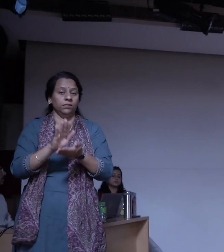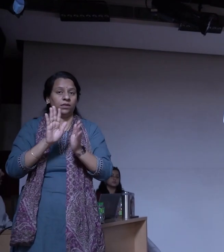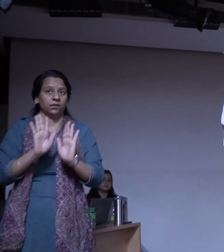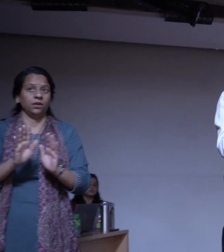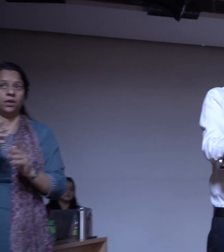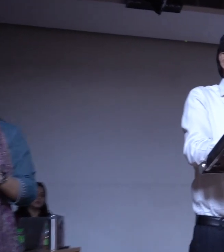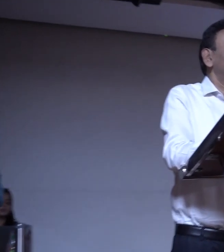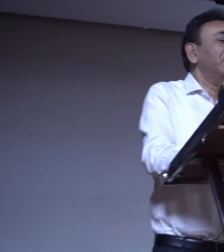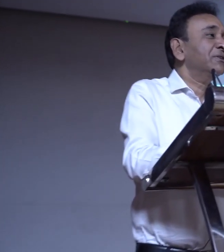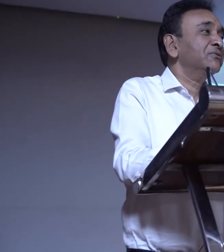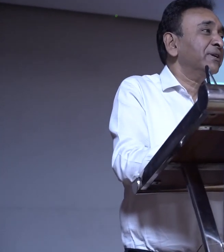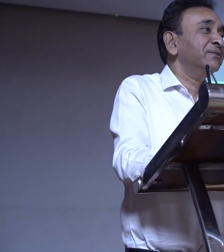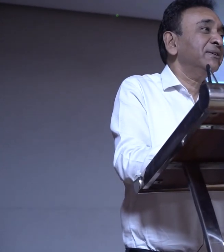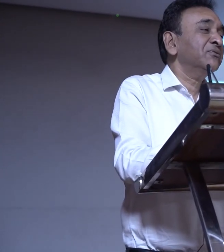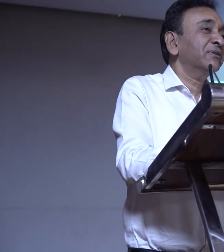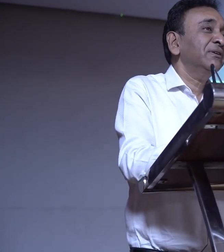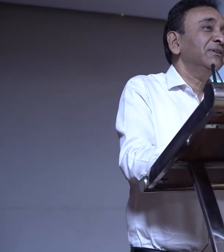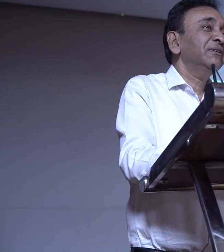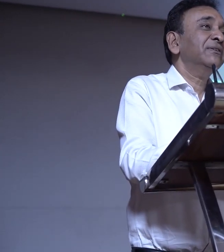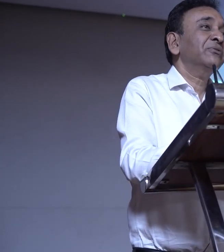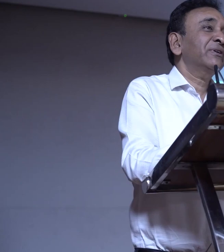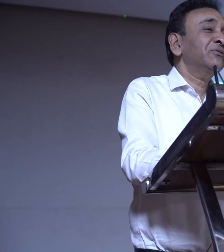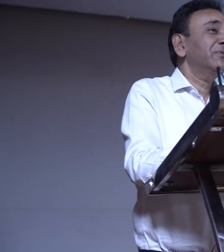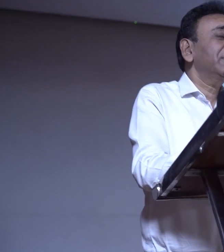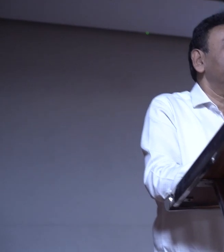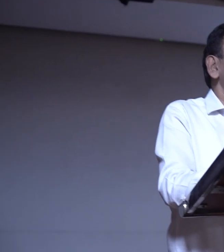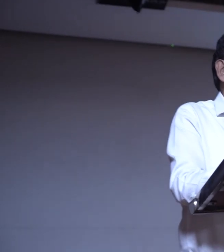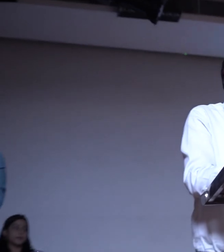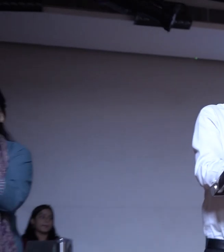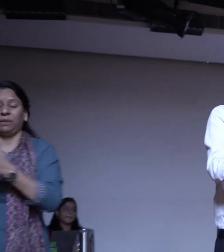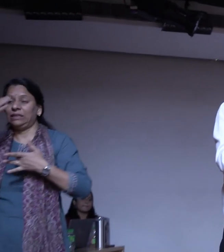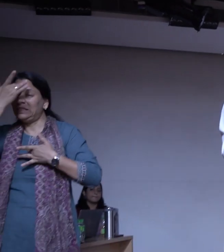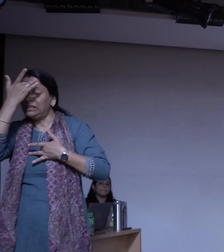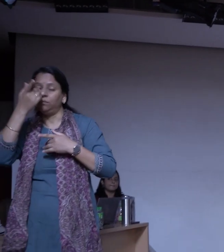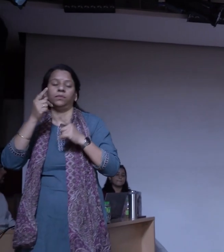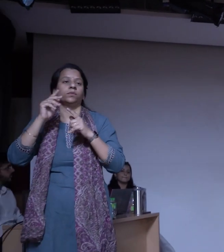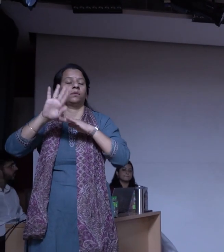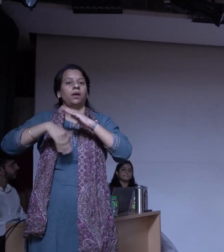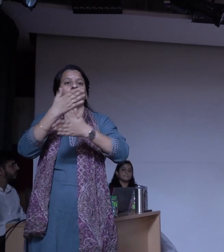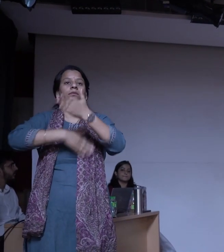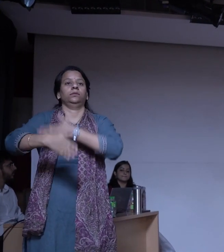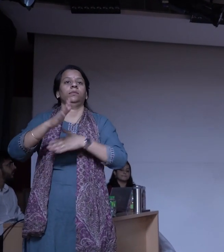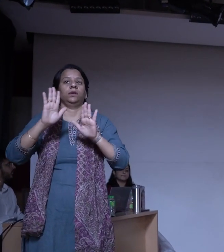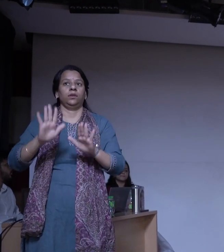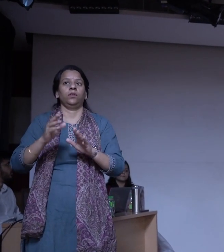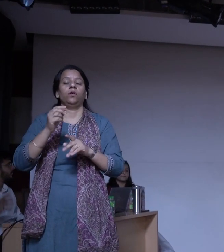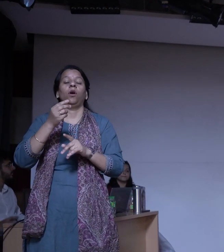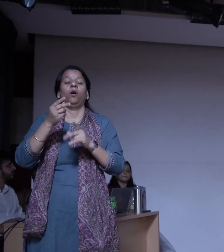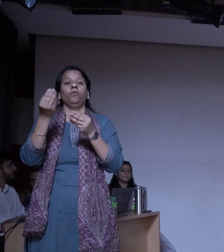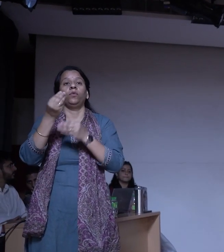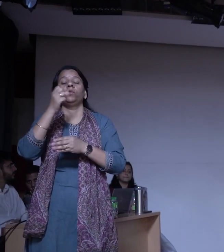your adulthood due to infections or accidents or deterioration of disease and one third are old age